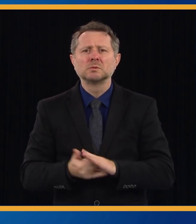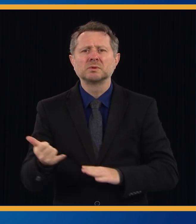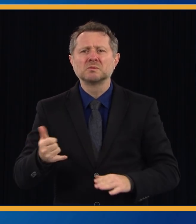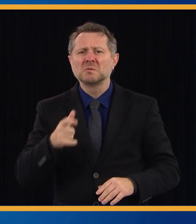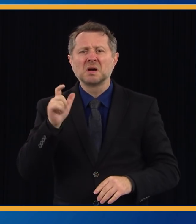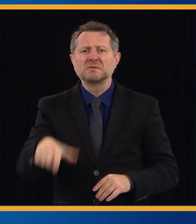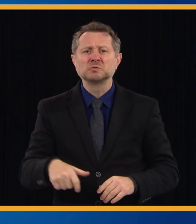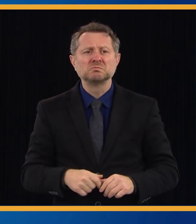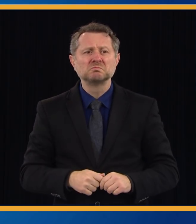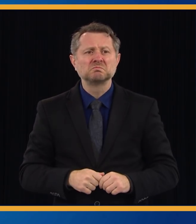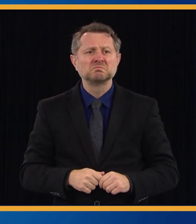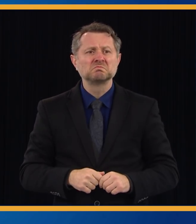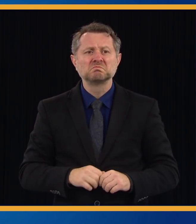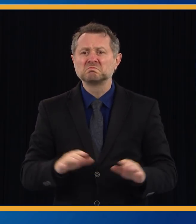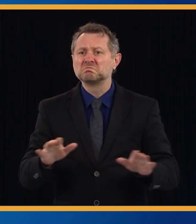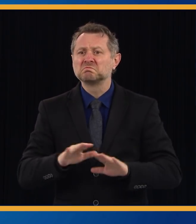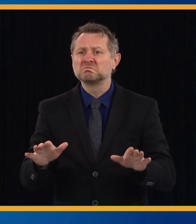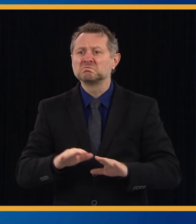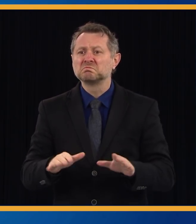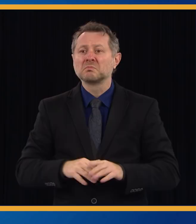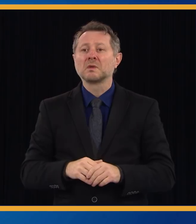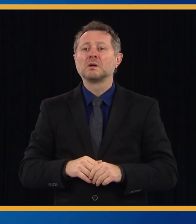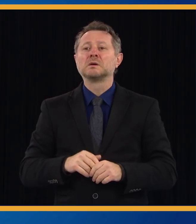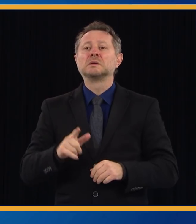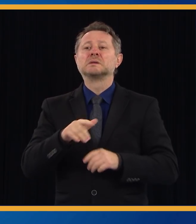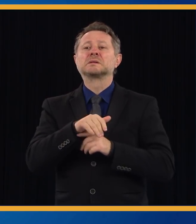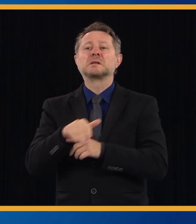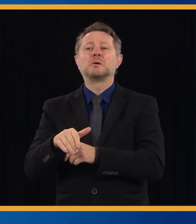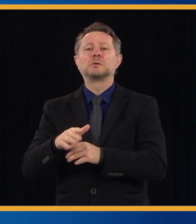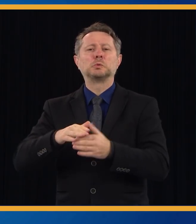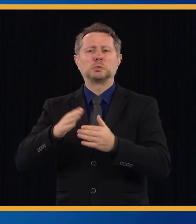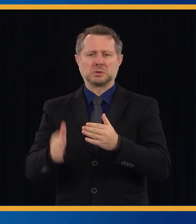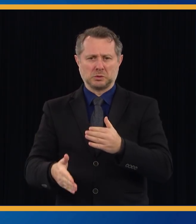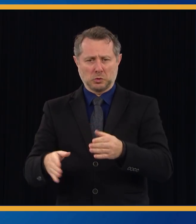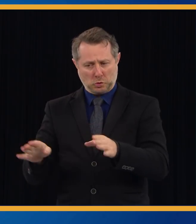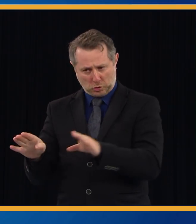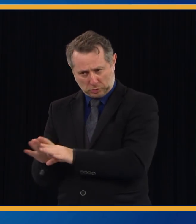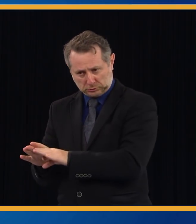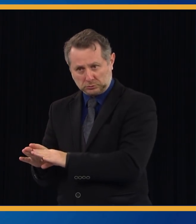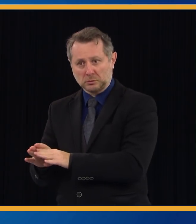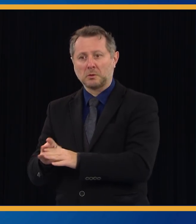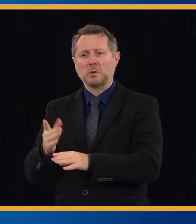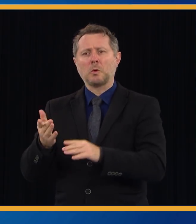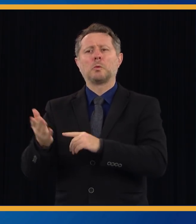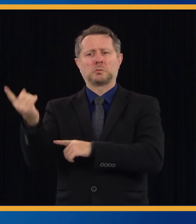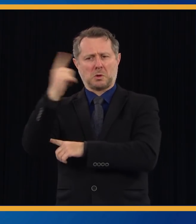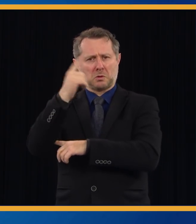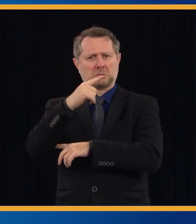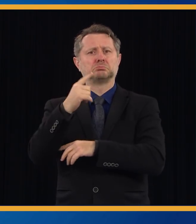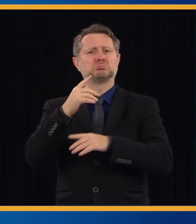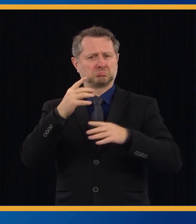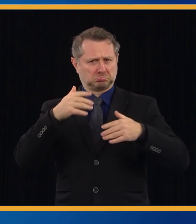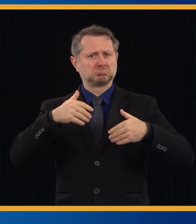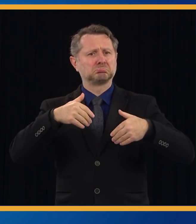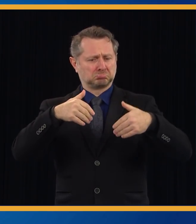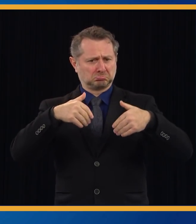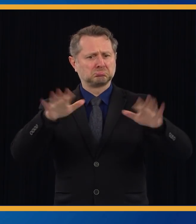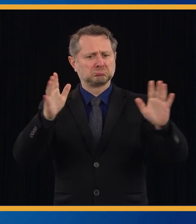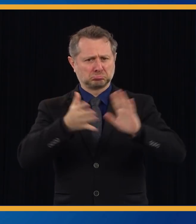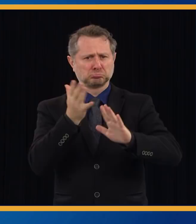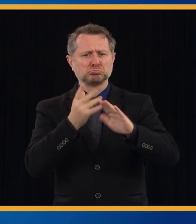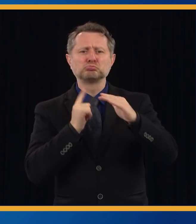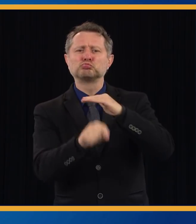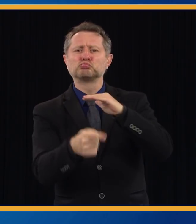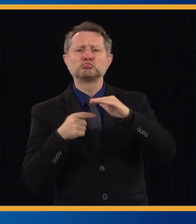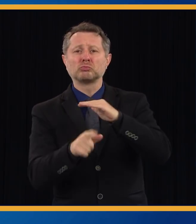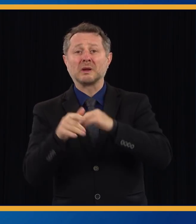just stop usage at nights and on weekends, and we can make all of the repairs. And we can do it with a partial